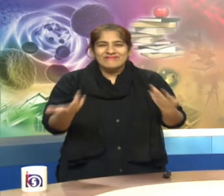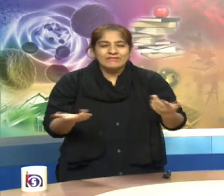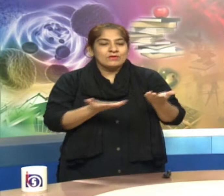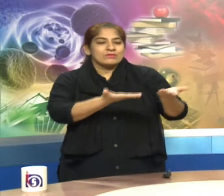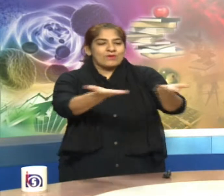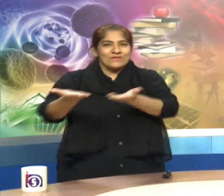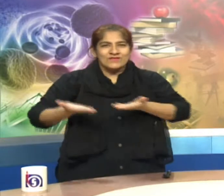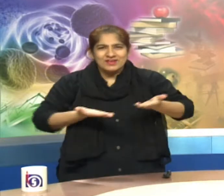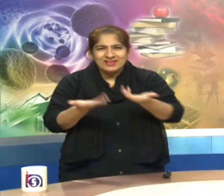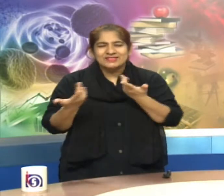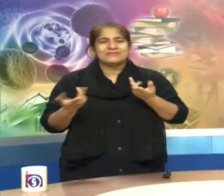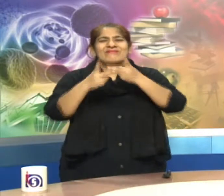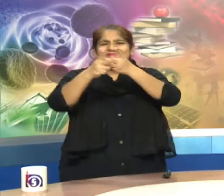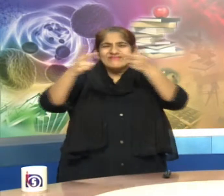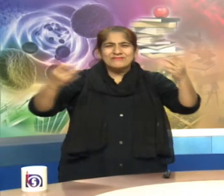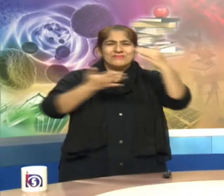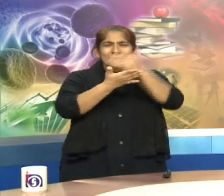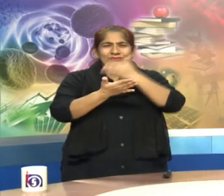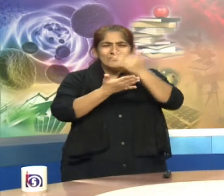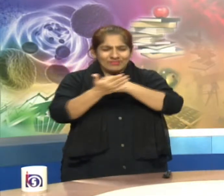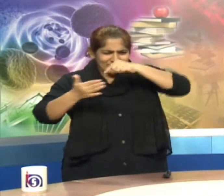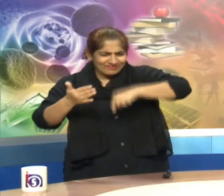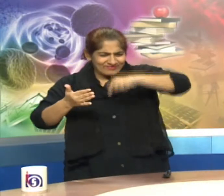time, there are some discounts given.